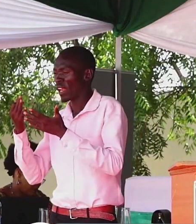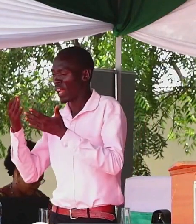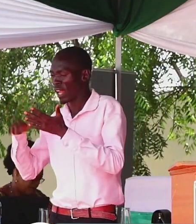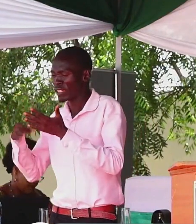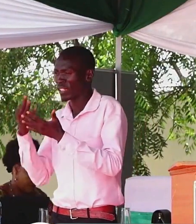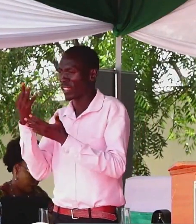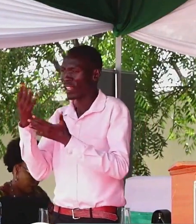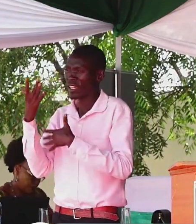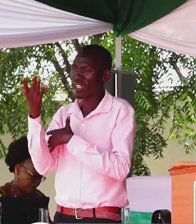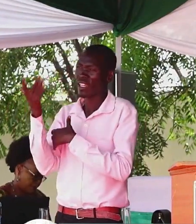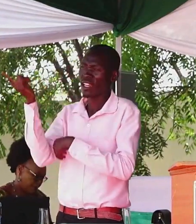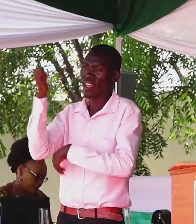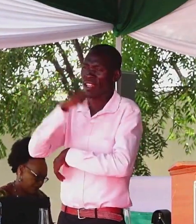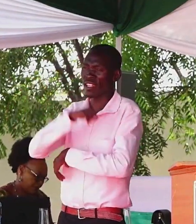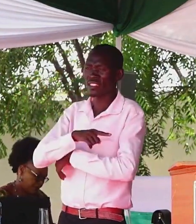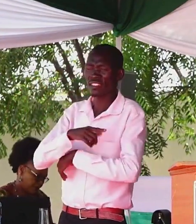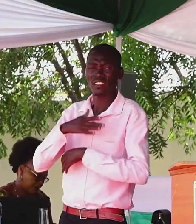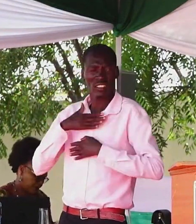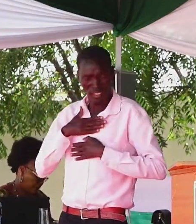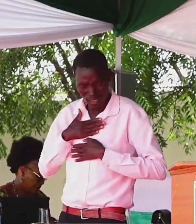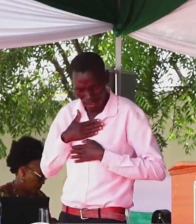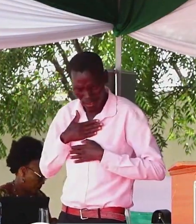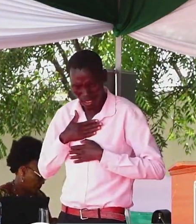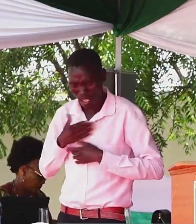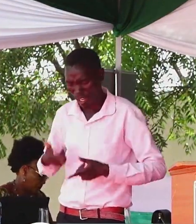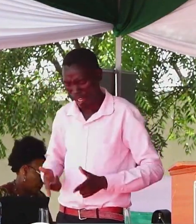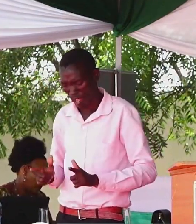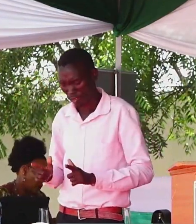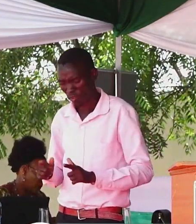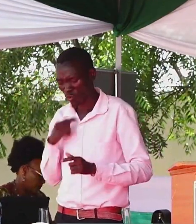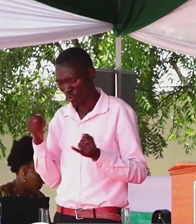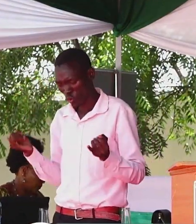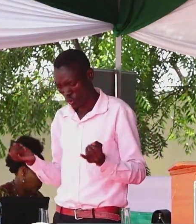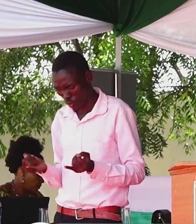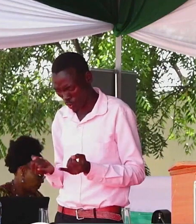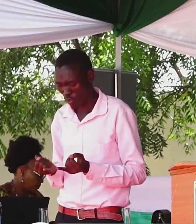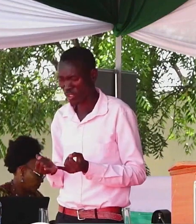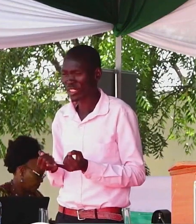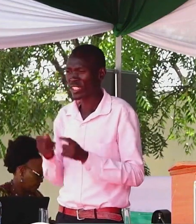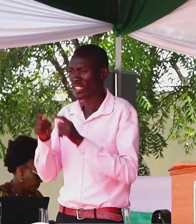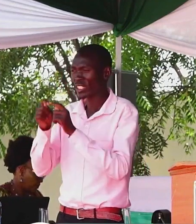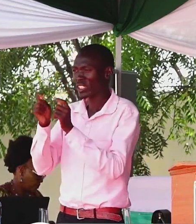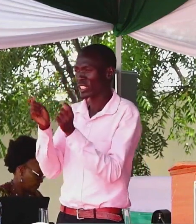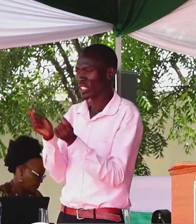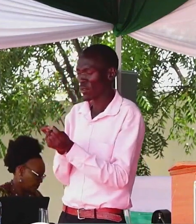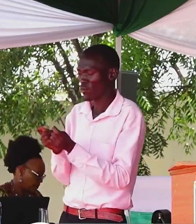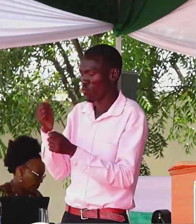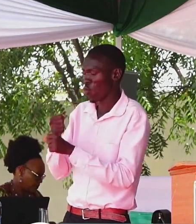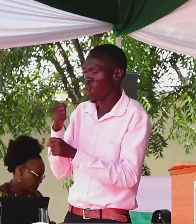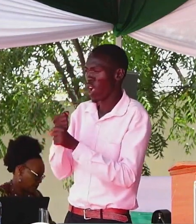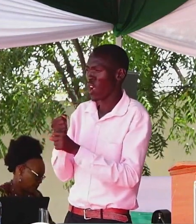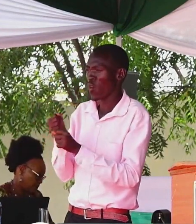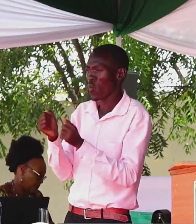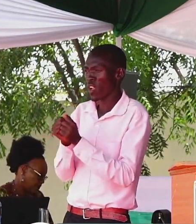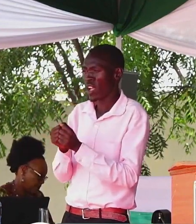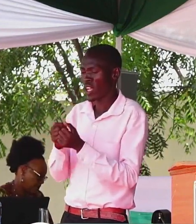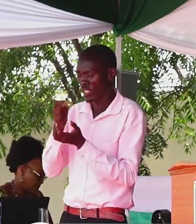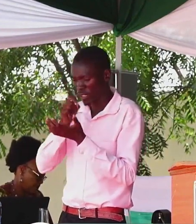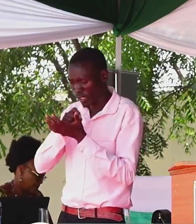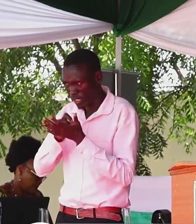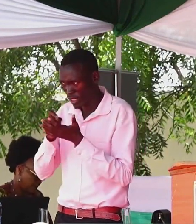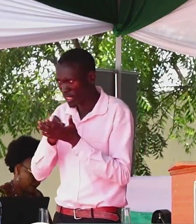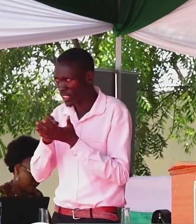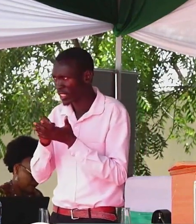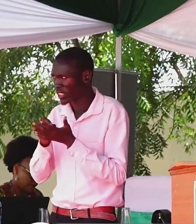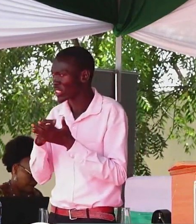Your Excellency, sir, first allow me to introduce the team that works with me at the Secretariat.